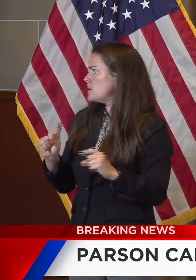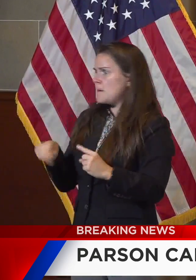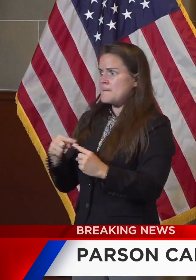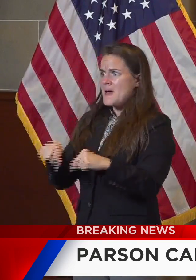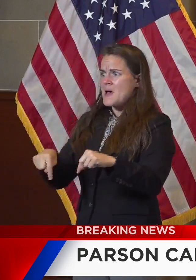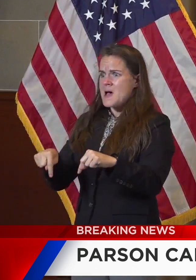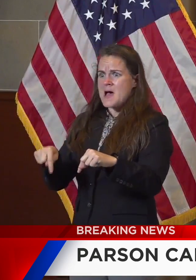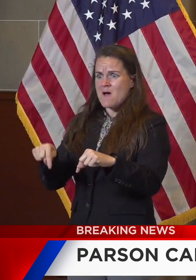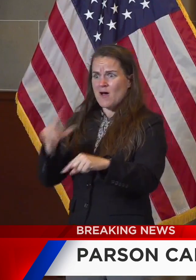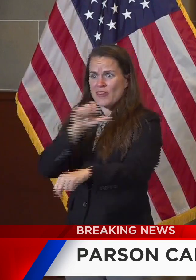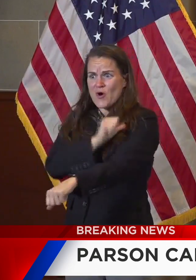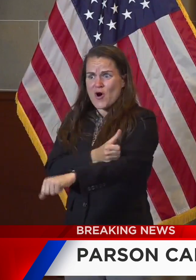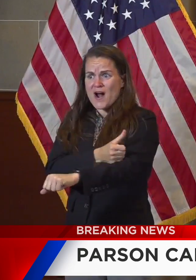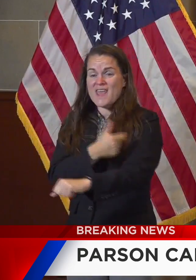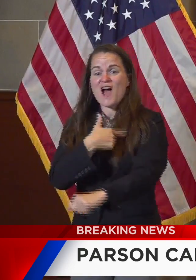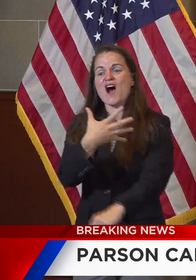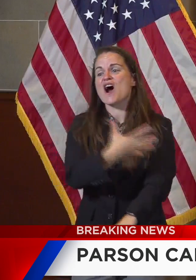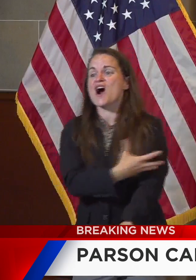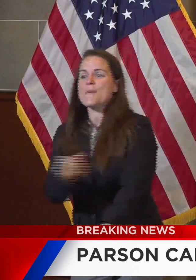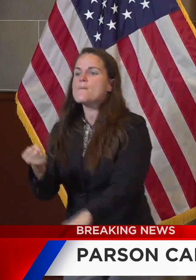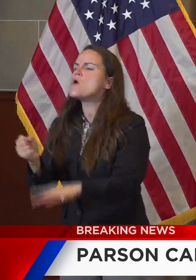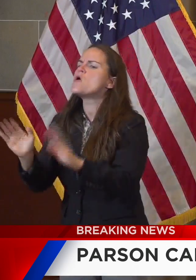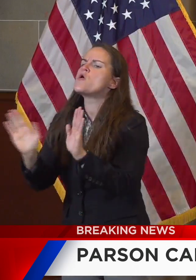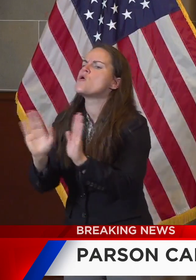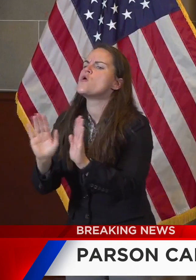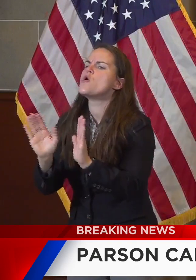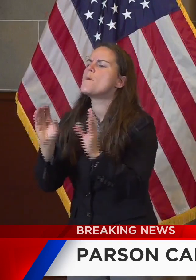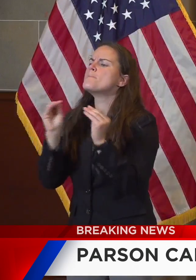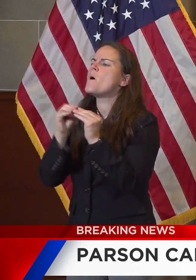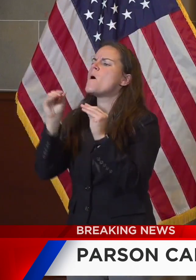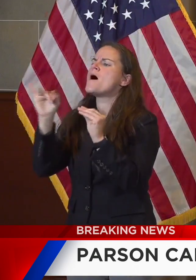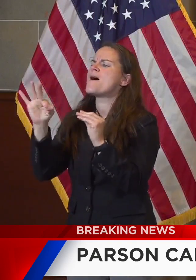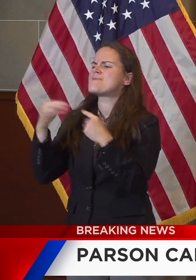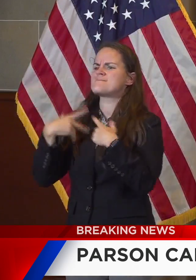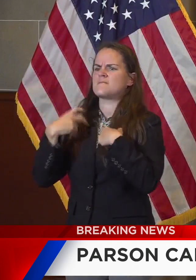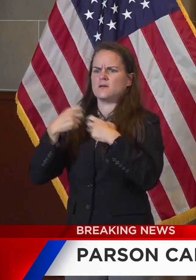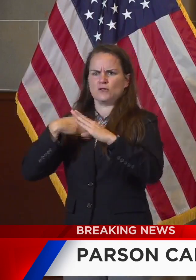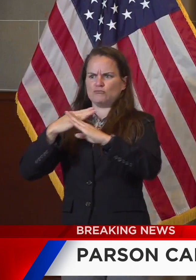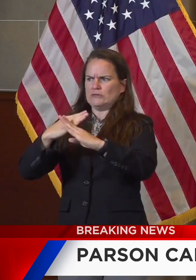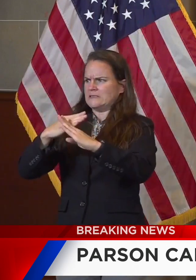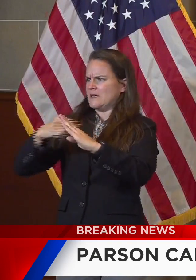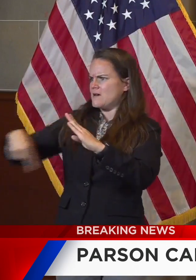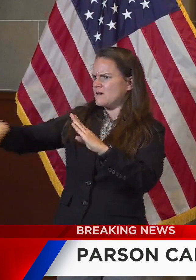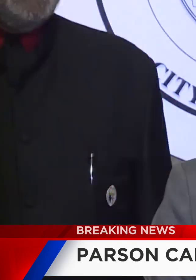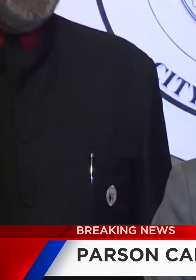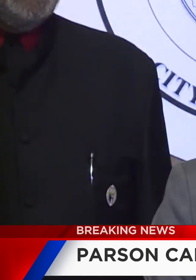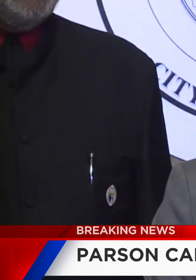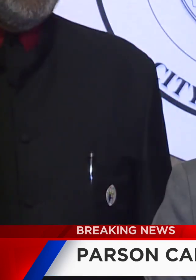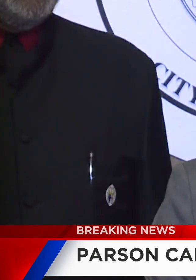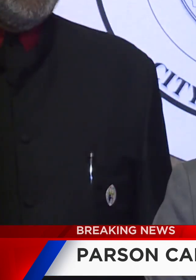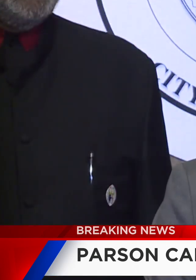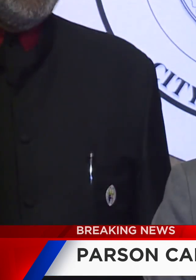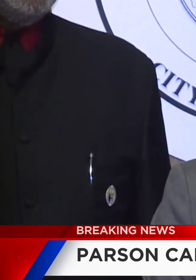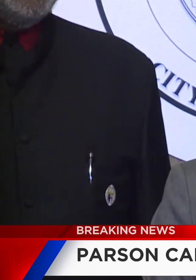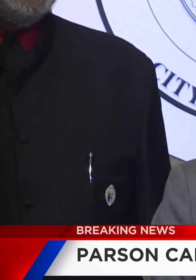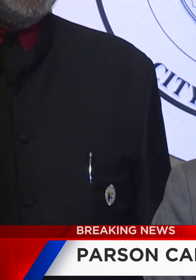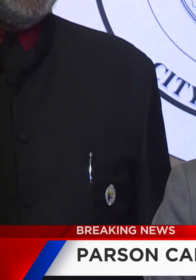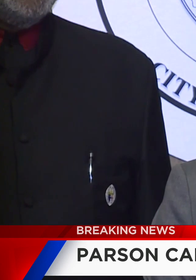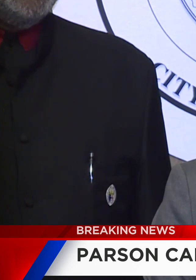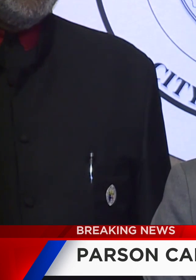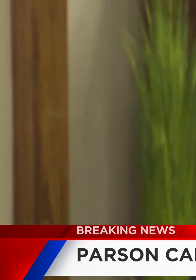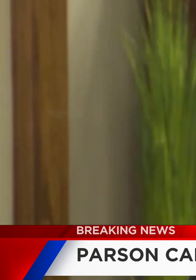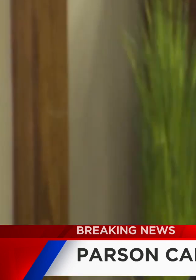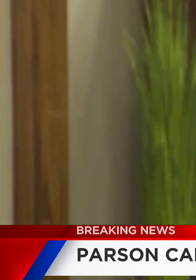authority. It is about fighting violent crime, achieving justice for victims, and making